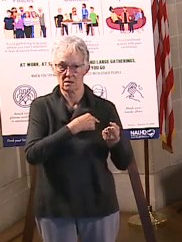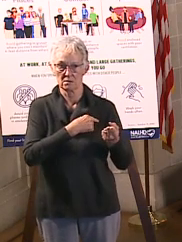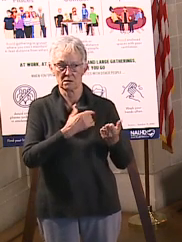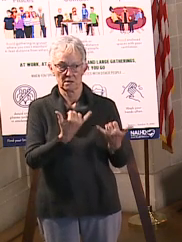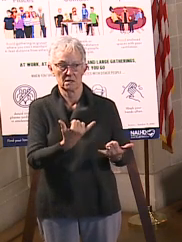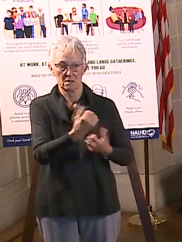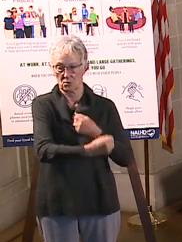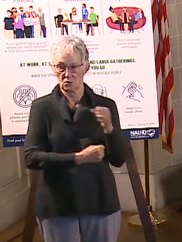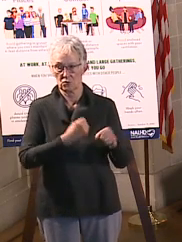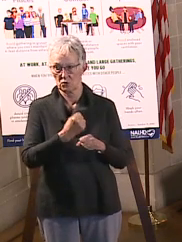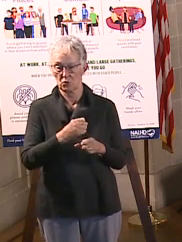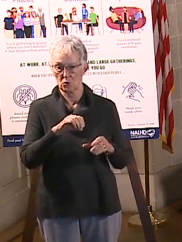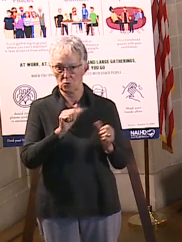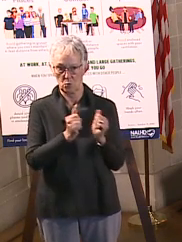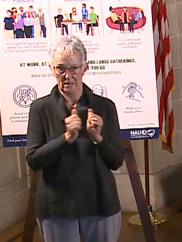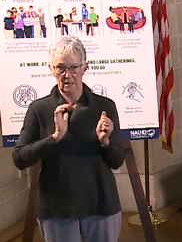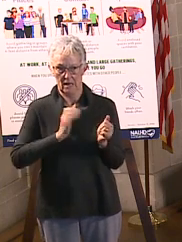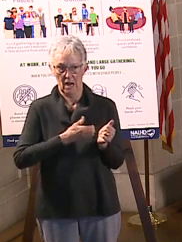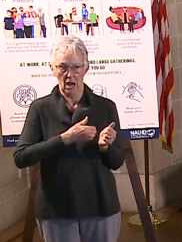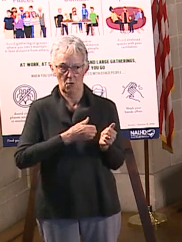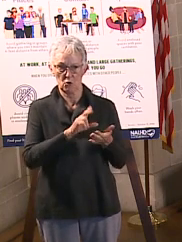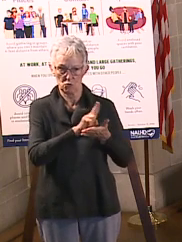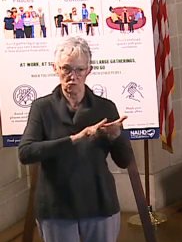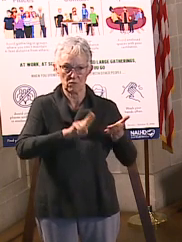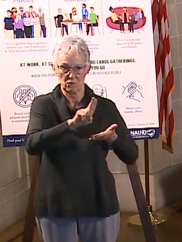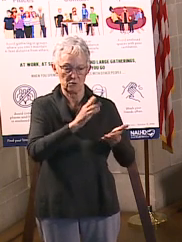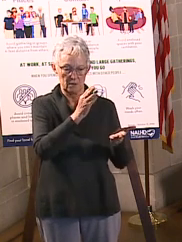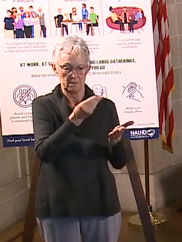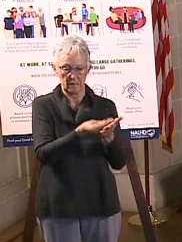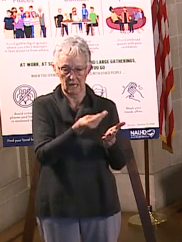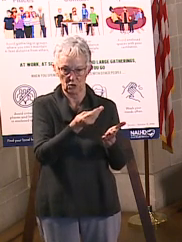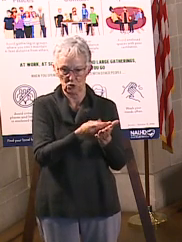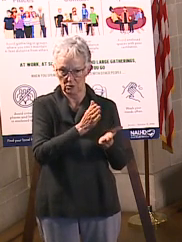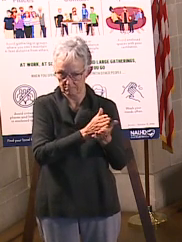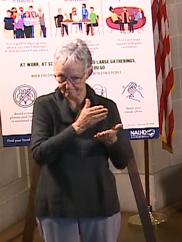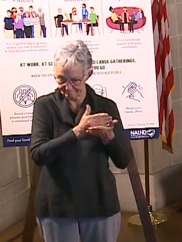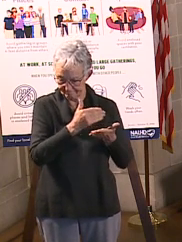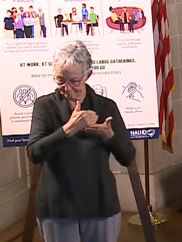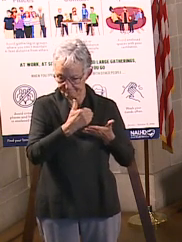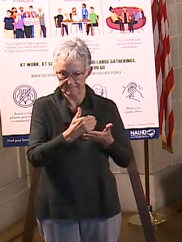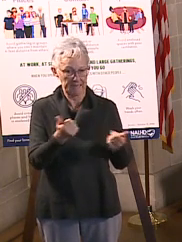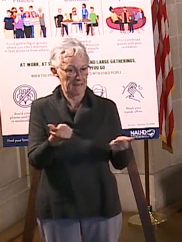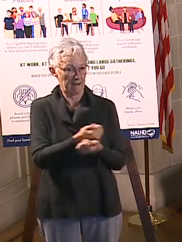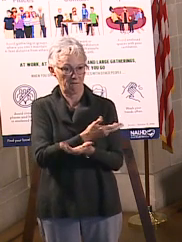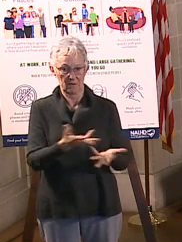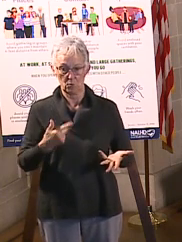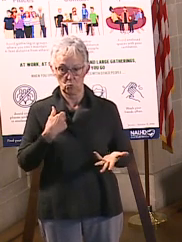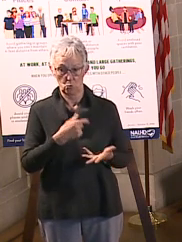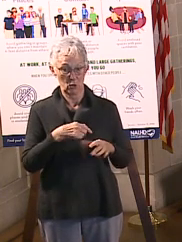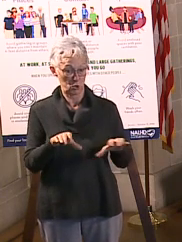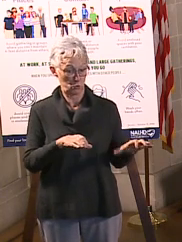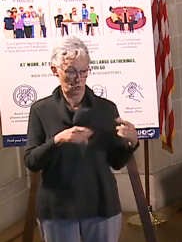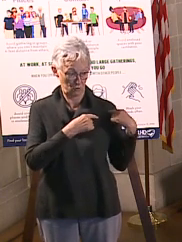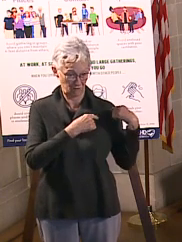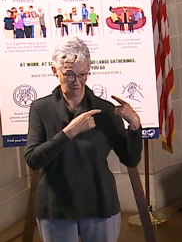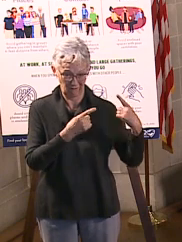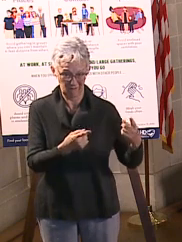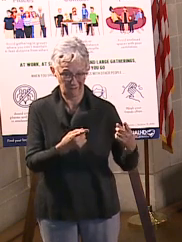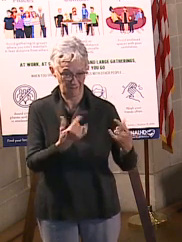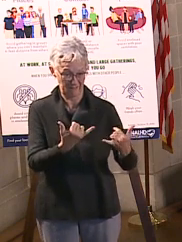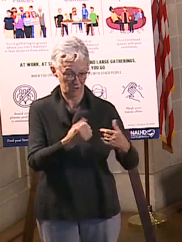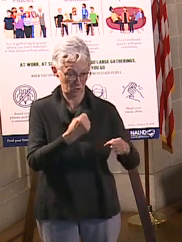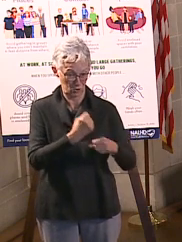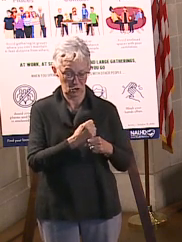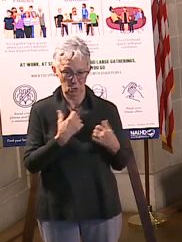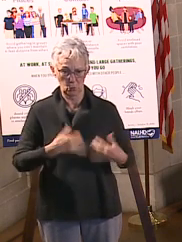year. Every element of what we do in business, education, government has been challenged during this global pandemic, and we